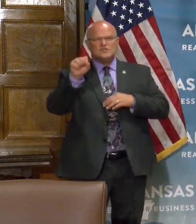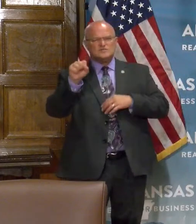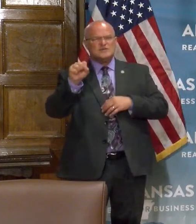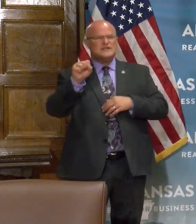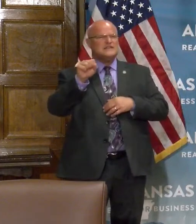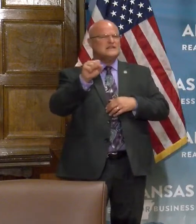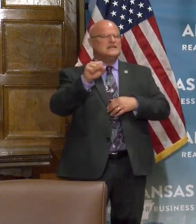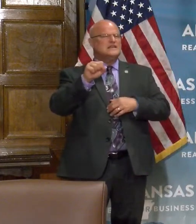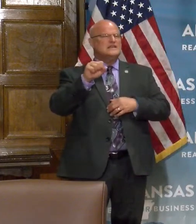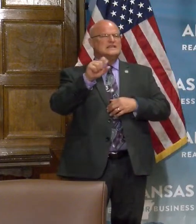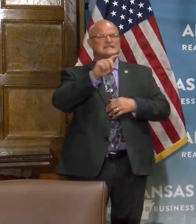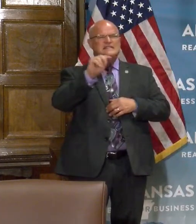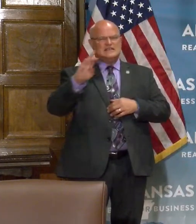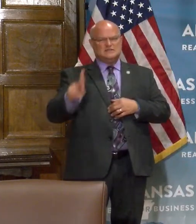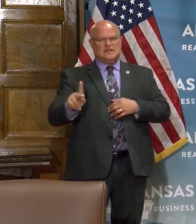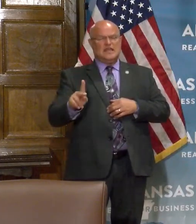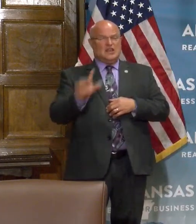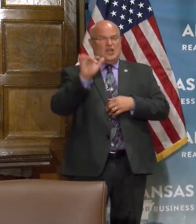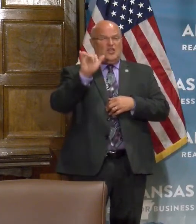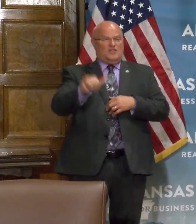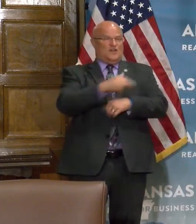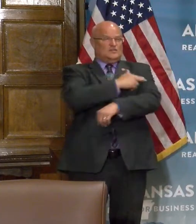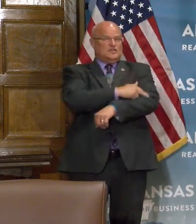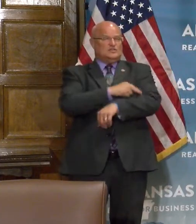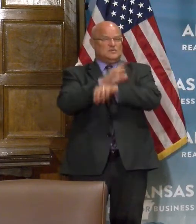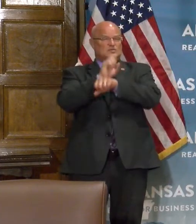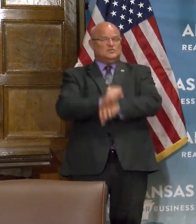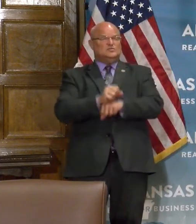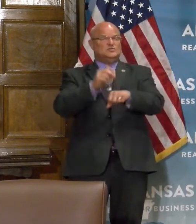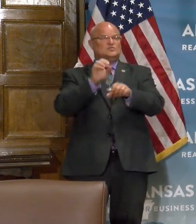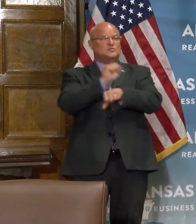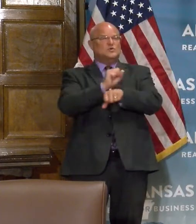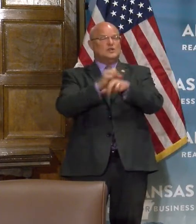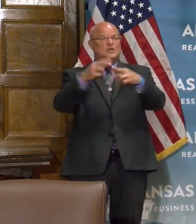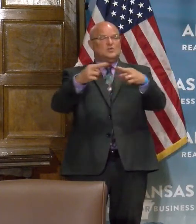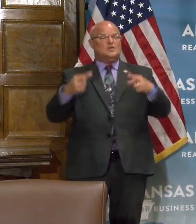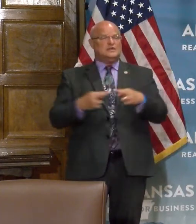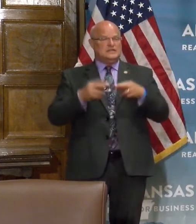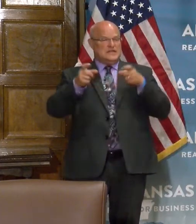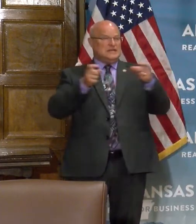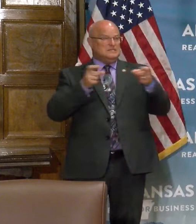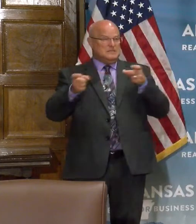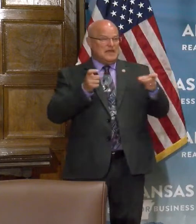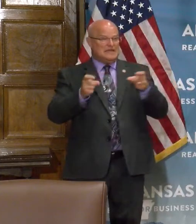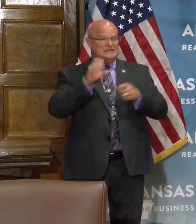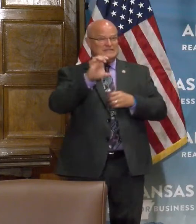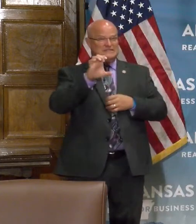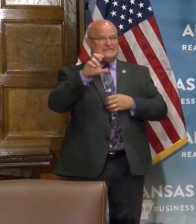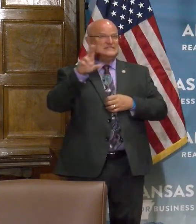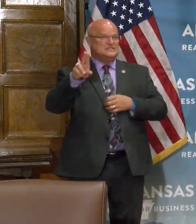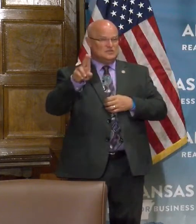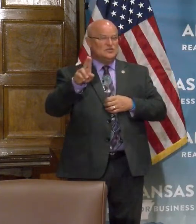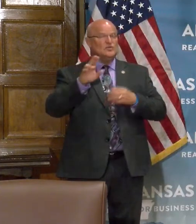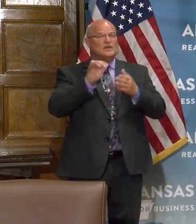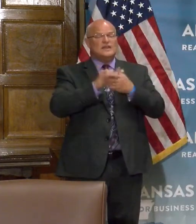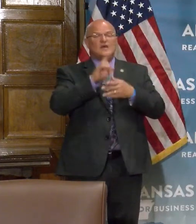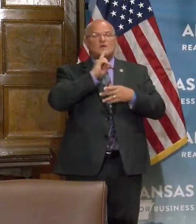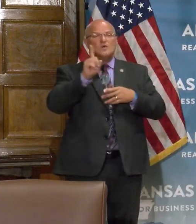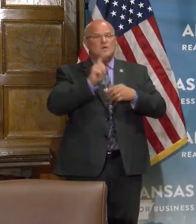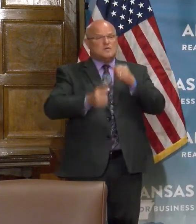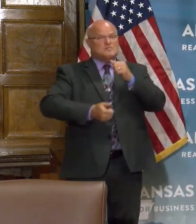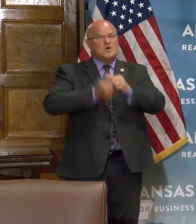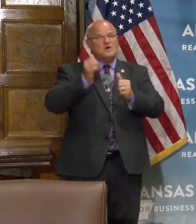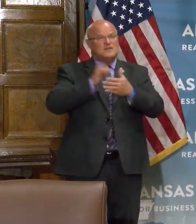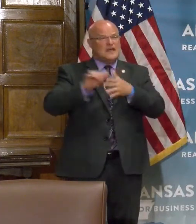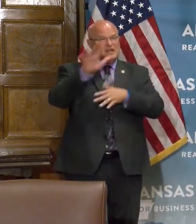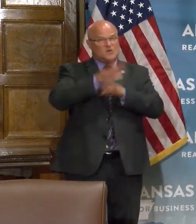Those hospitals are used to working regionally and accepting patients and managing critical care capacity, which is really where you get most of